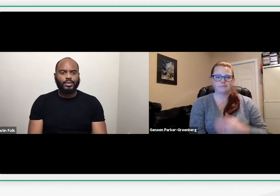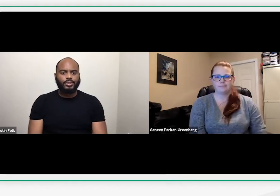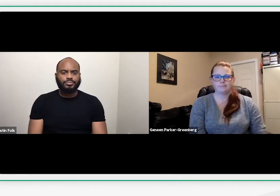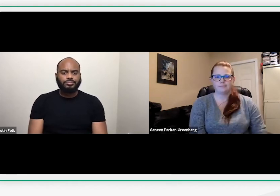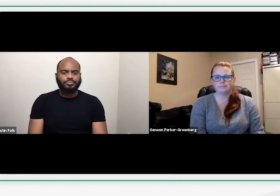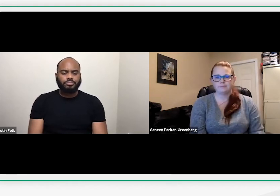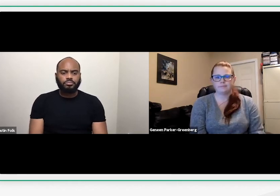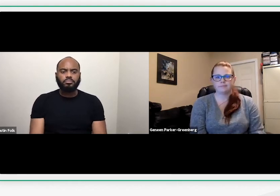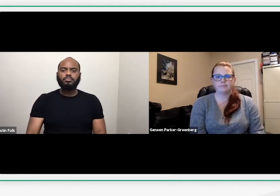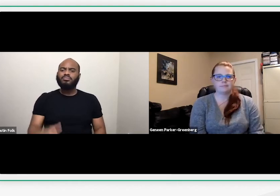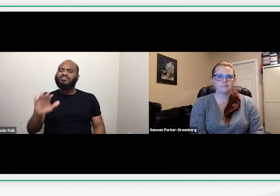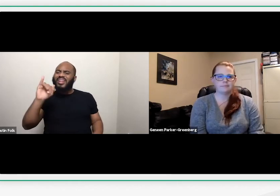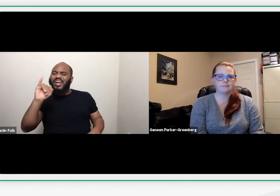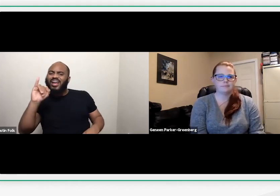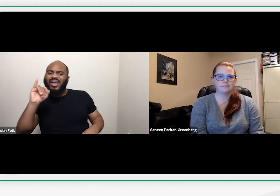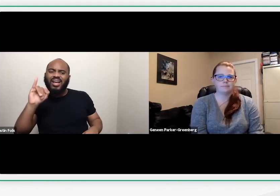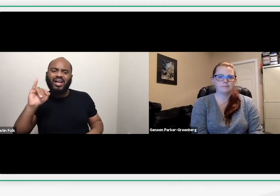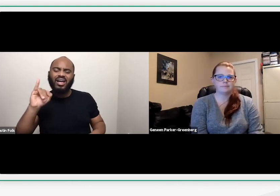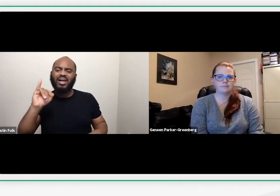and we need to use those at times.